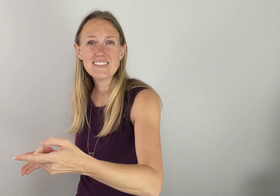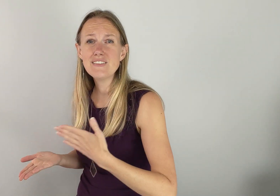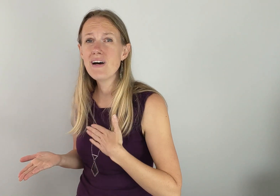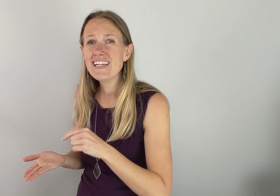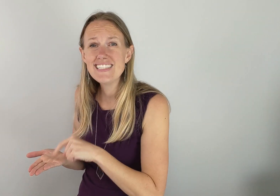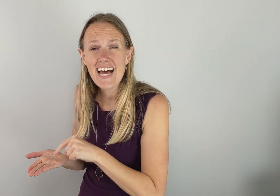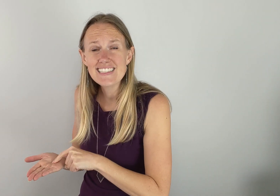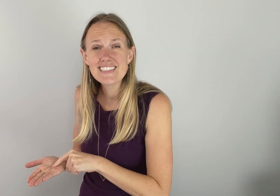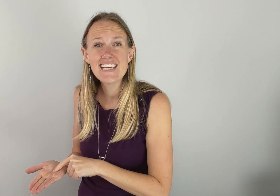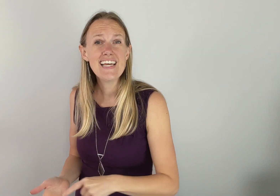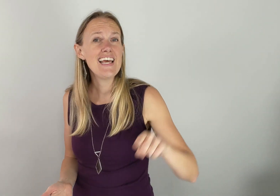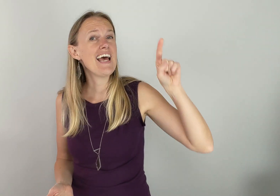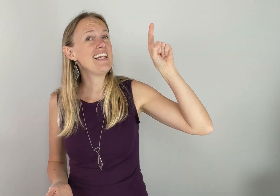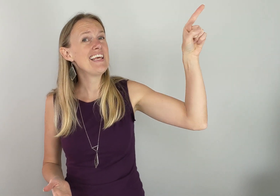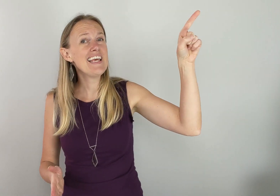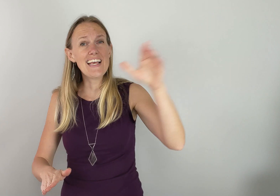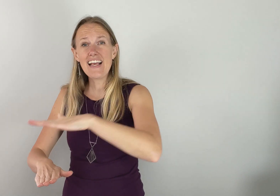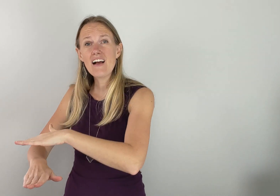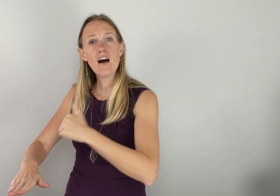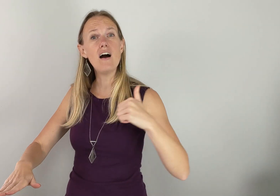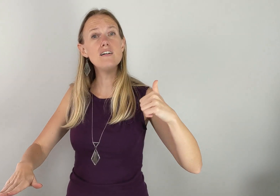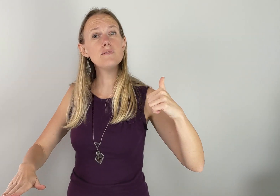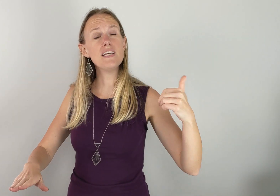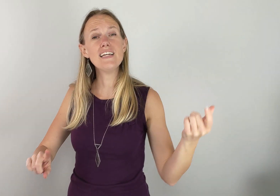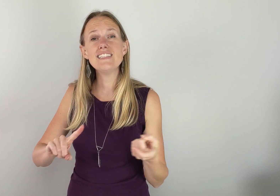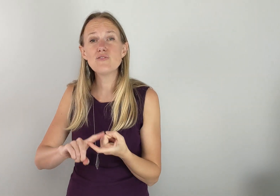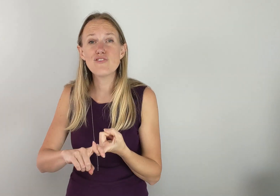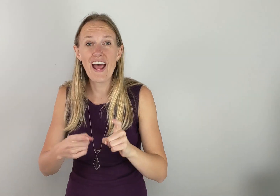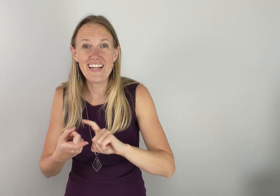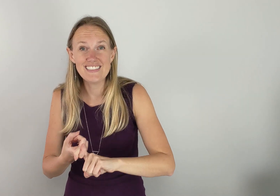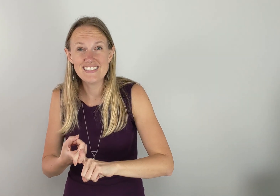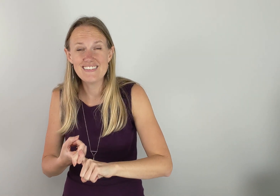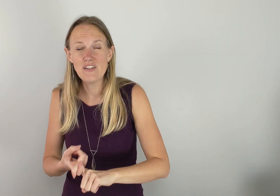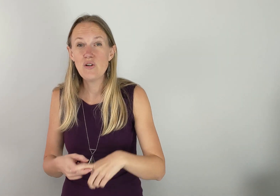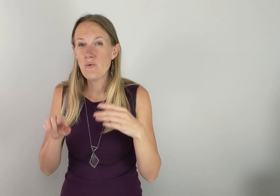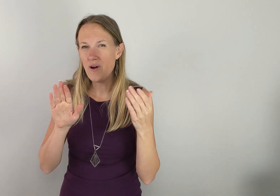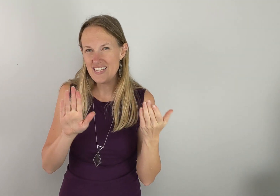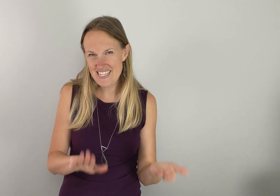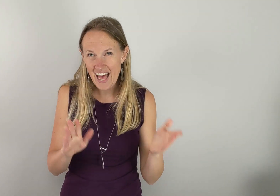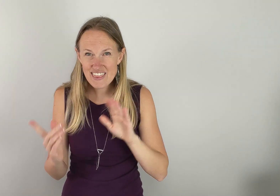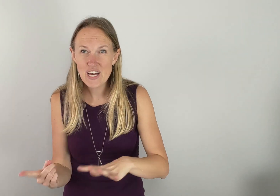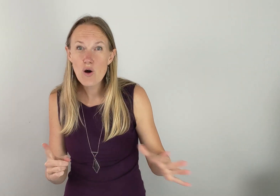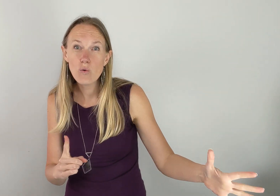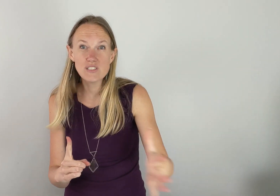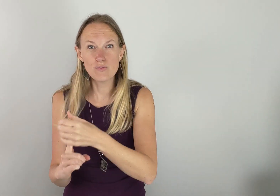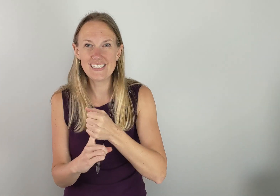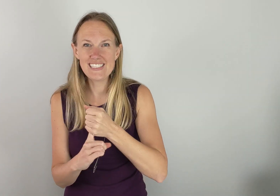canceled my debts and he called me his friend. When death was